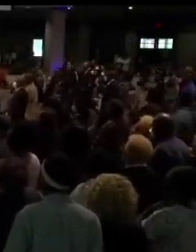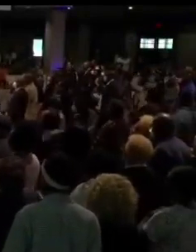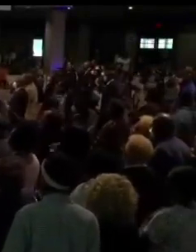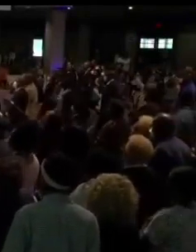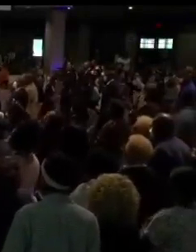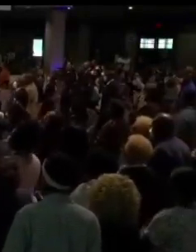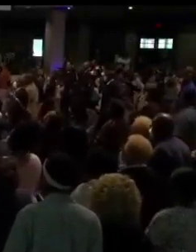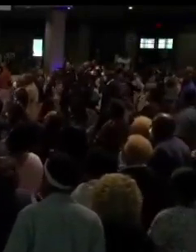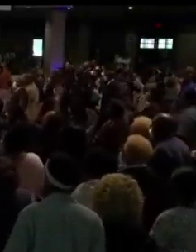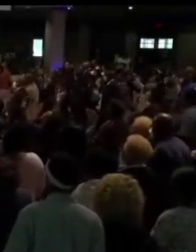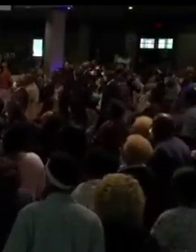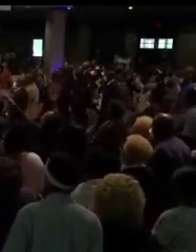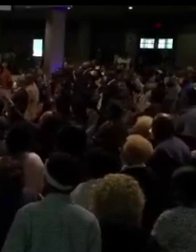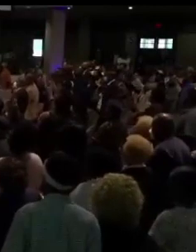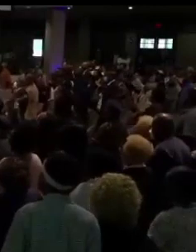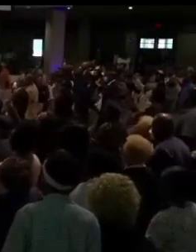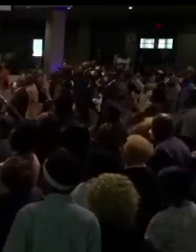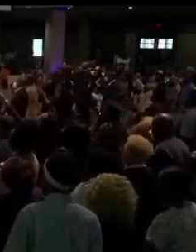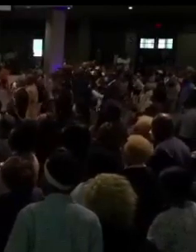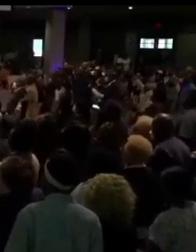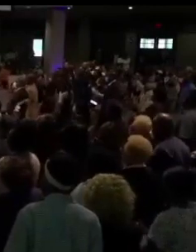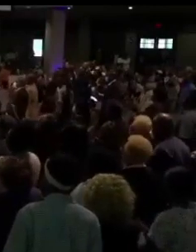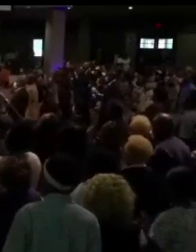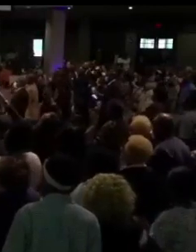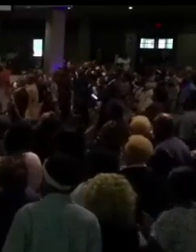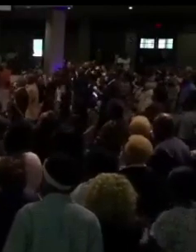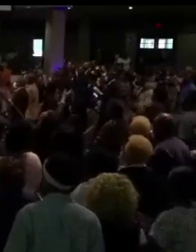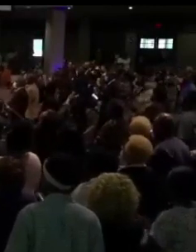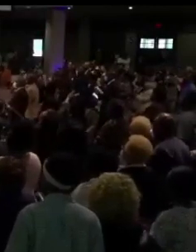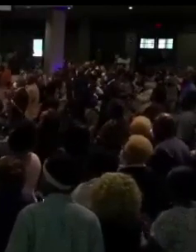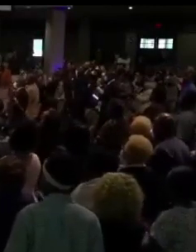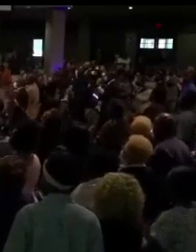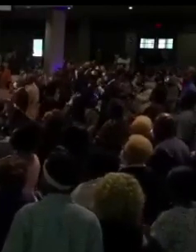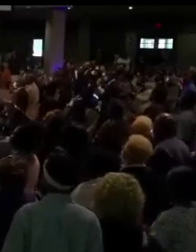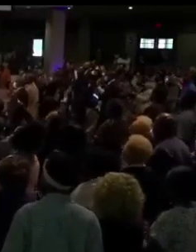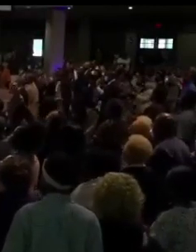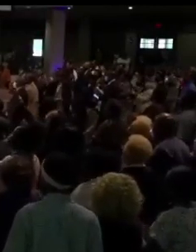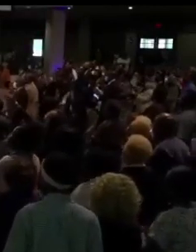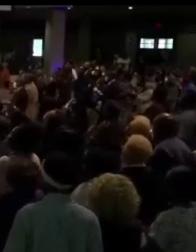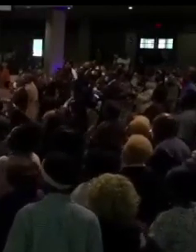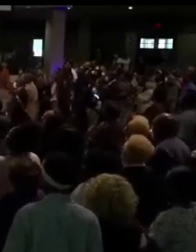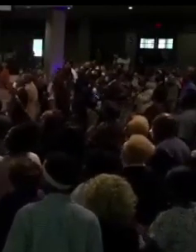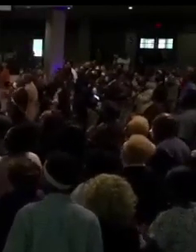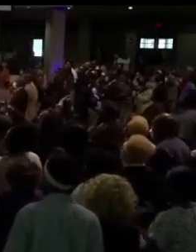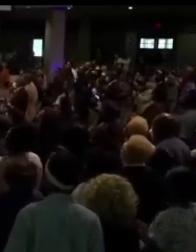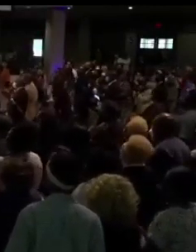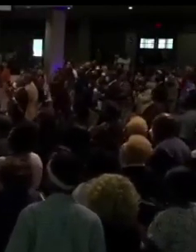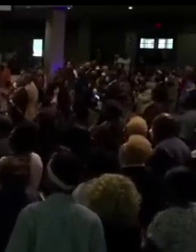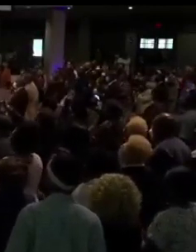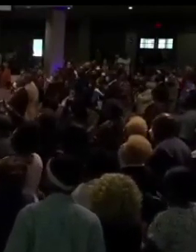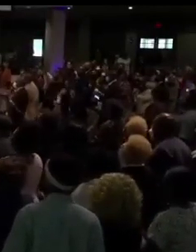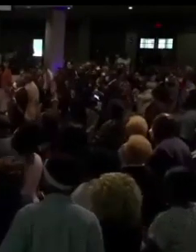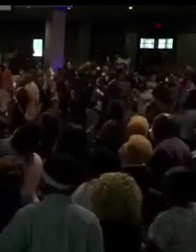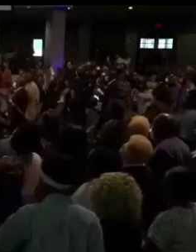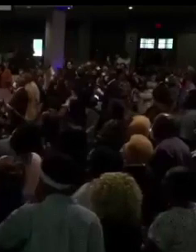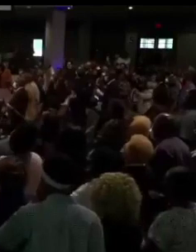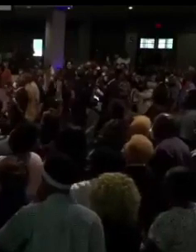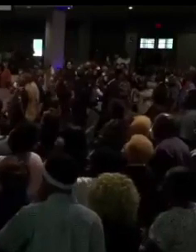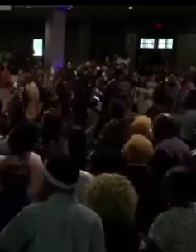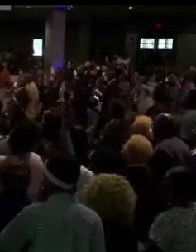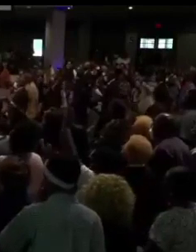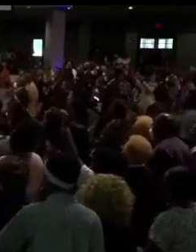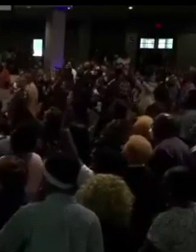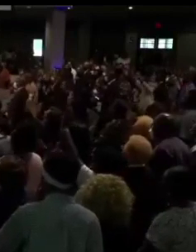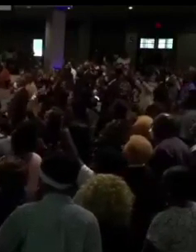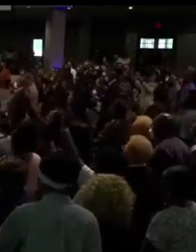him. Can somebody praise him? Praise him for new strength. Praise him for new energy. Praise Him